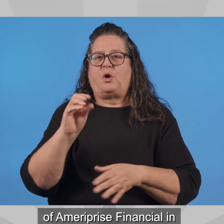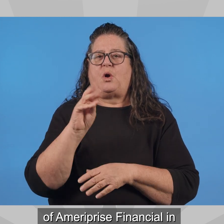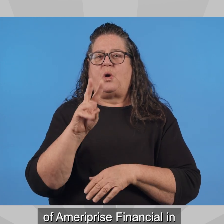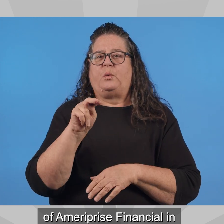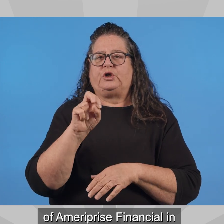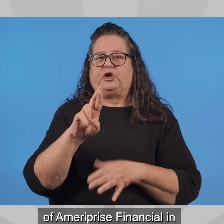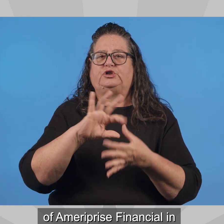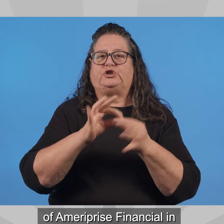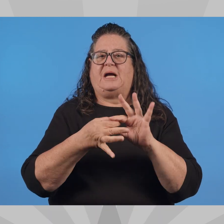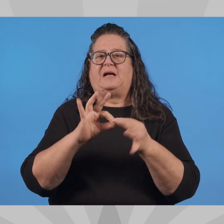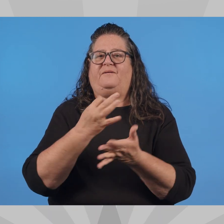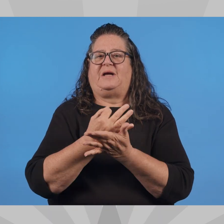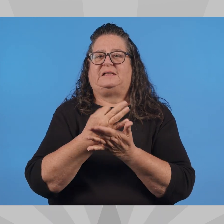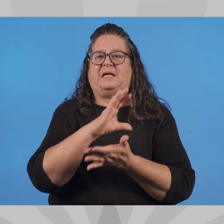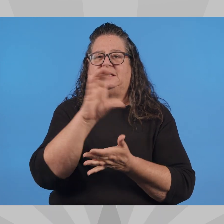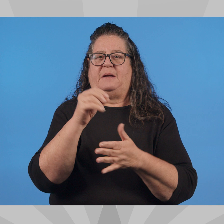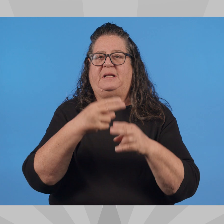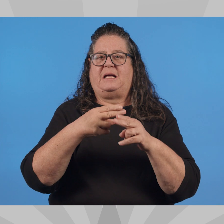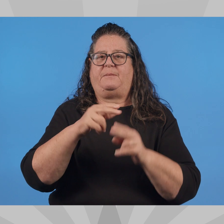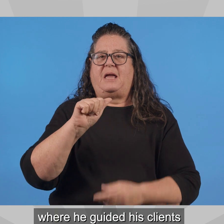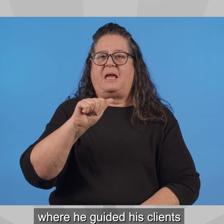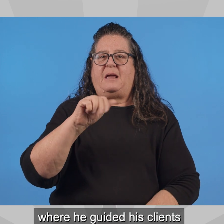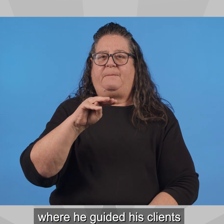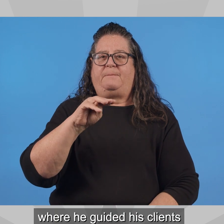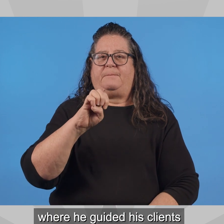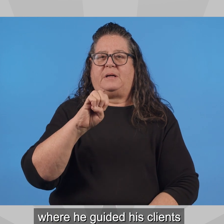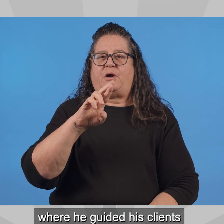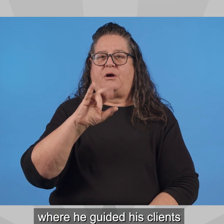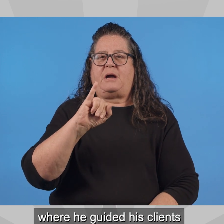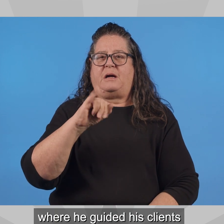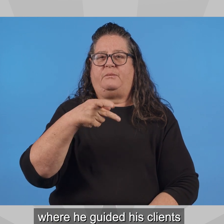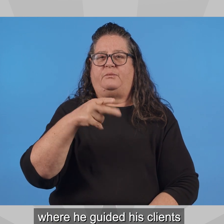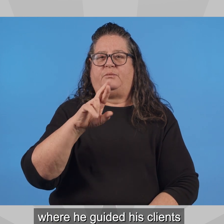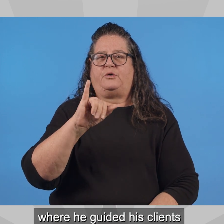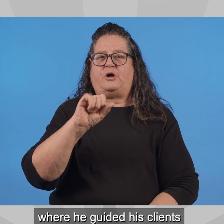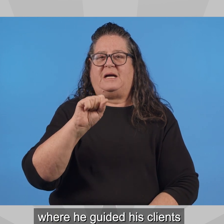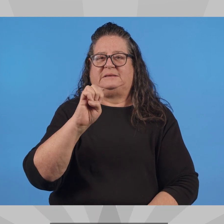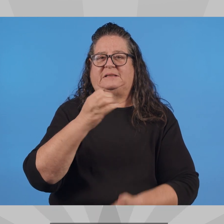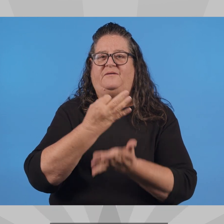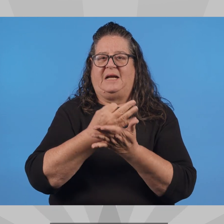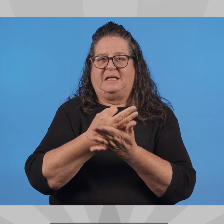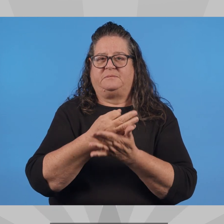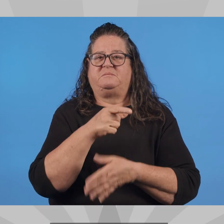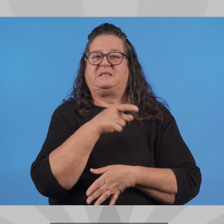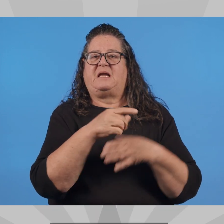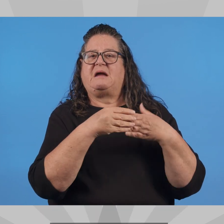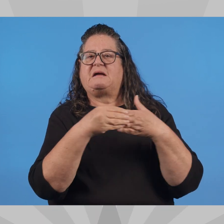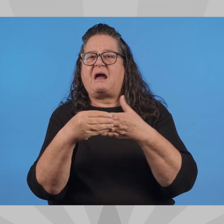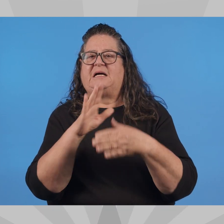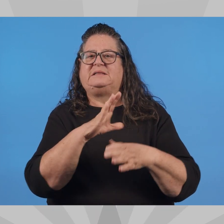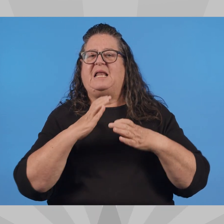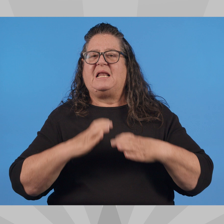from 1992 to 2012, where he guided his clients toward their financial and retirement